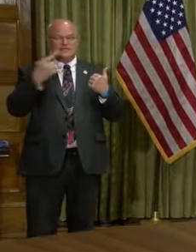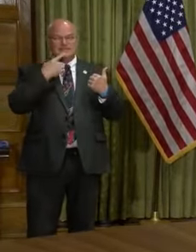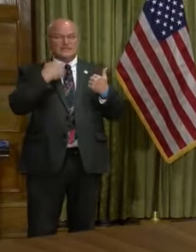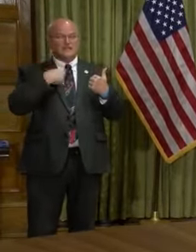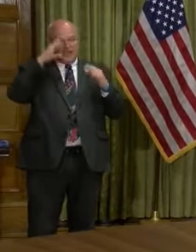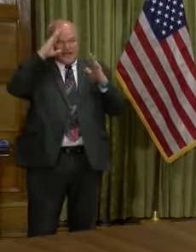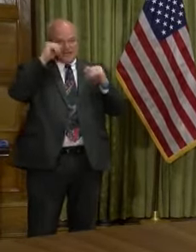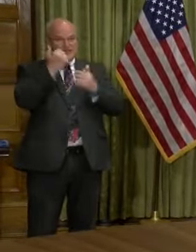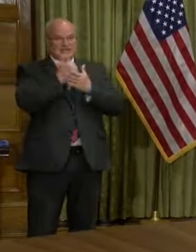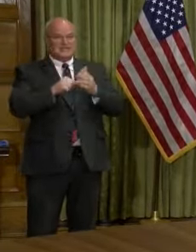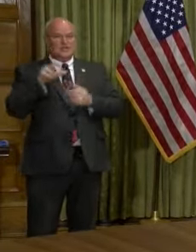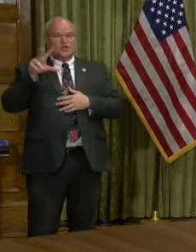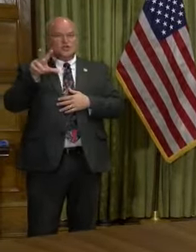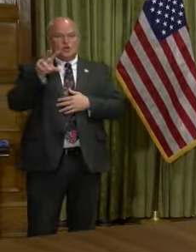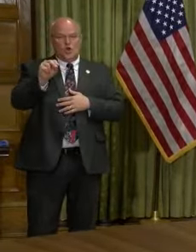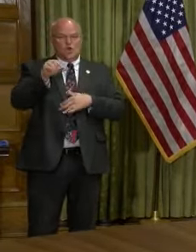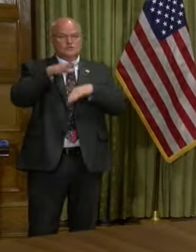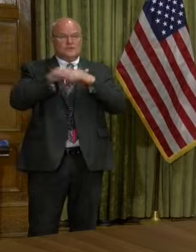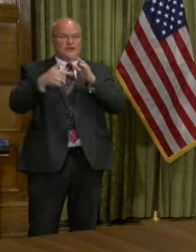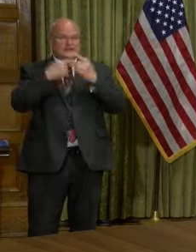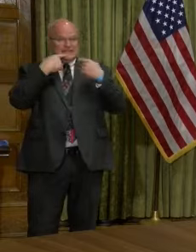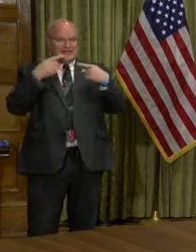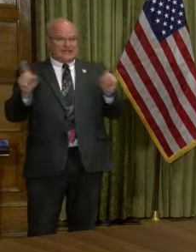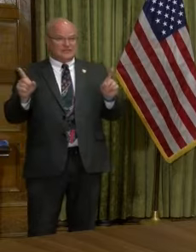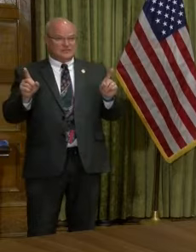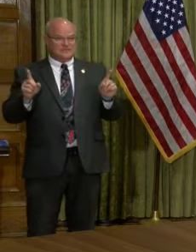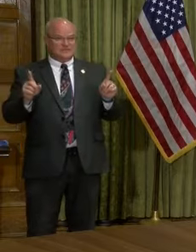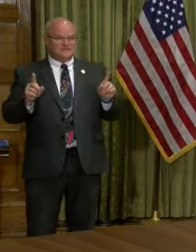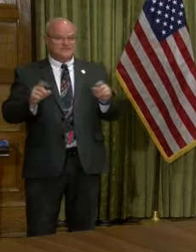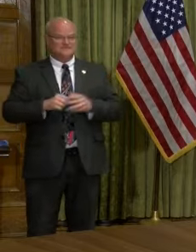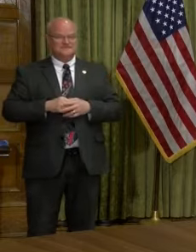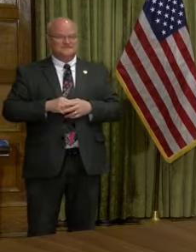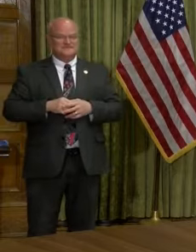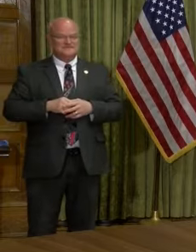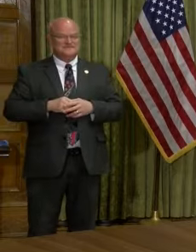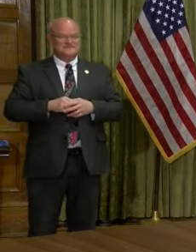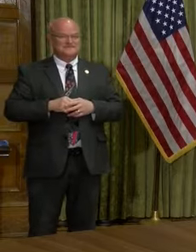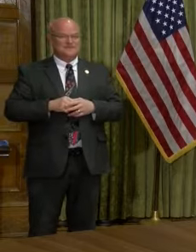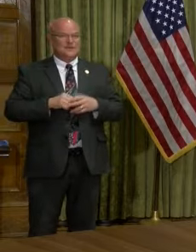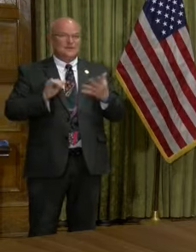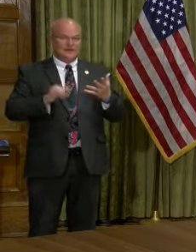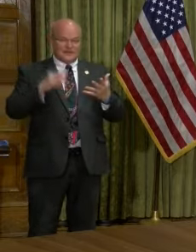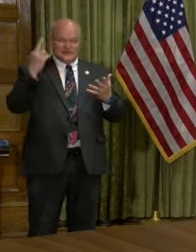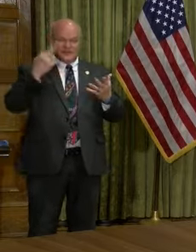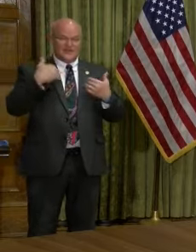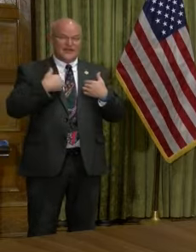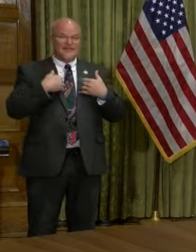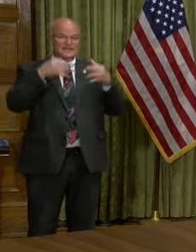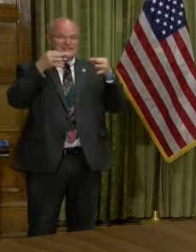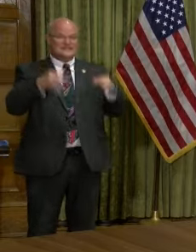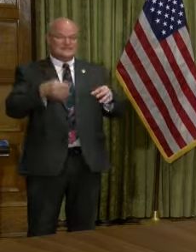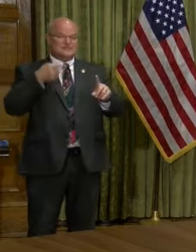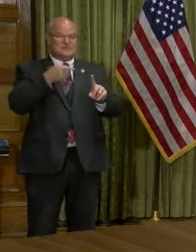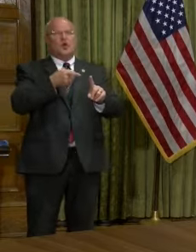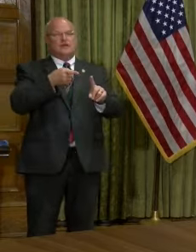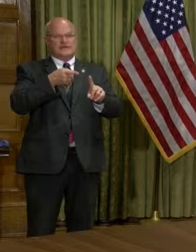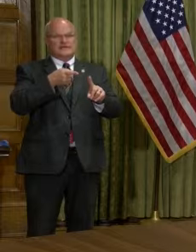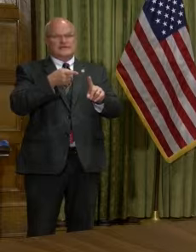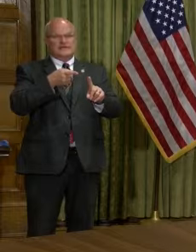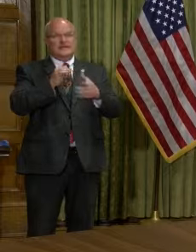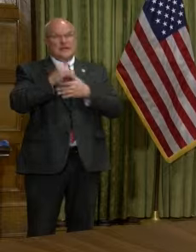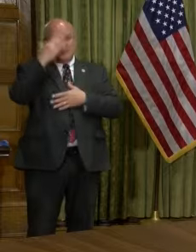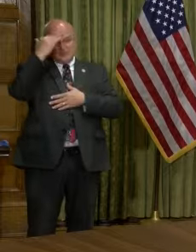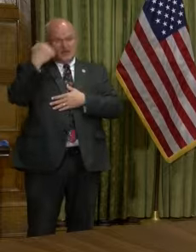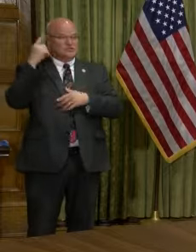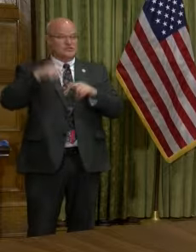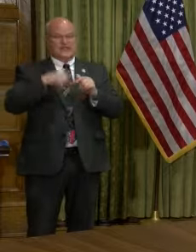do I expect any no's on these announcements? Well, that's the reason you have a decision point, and that is